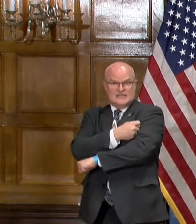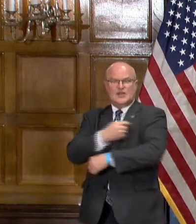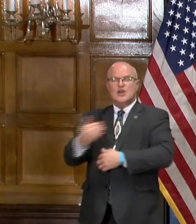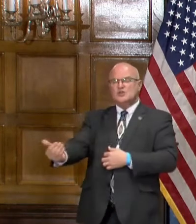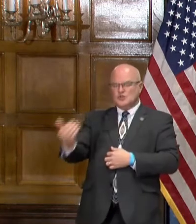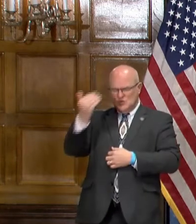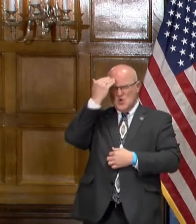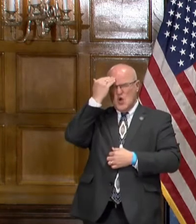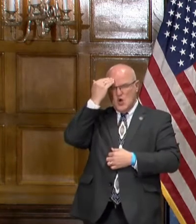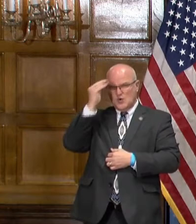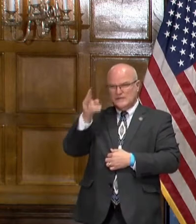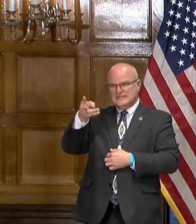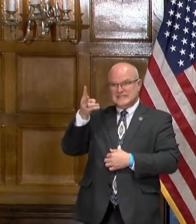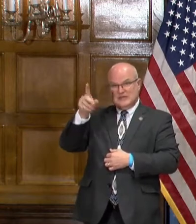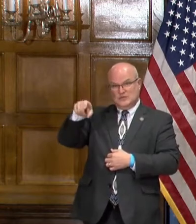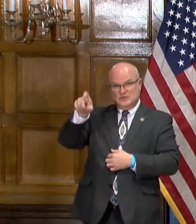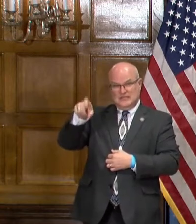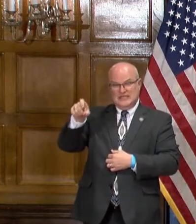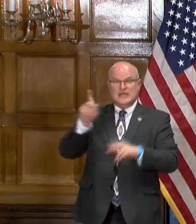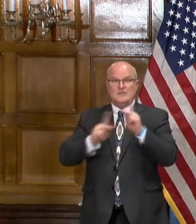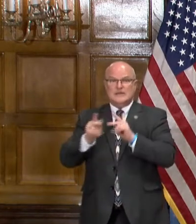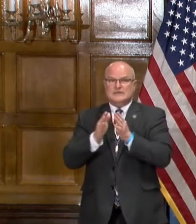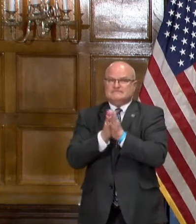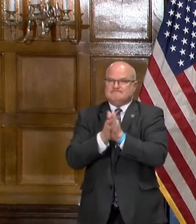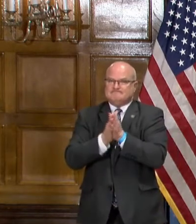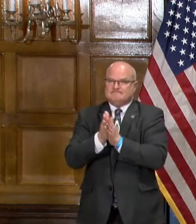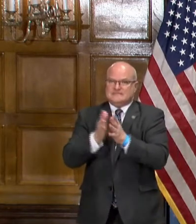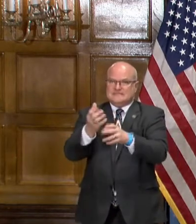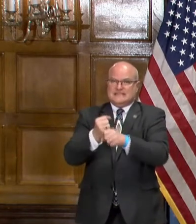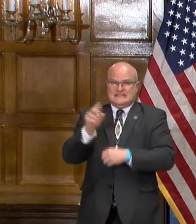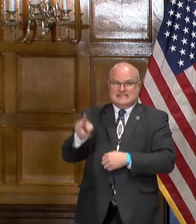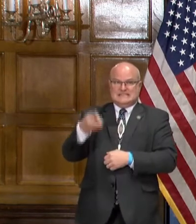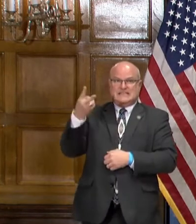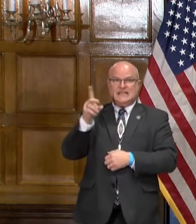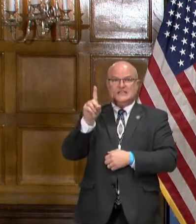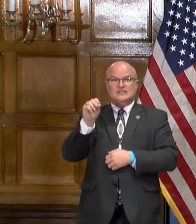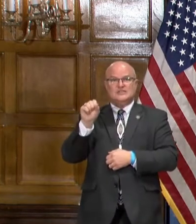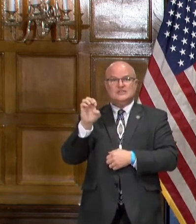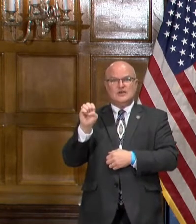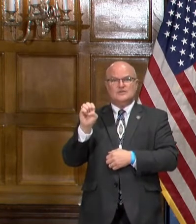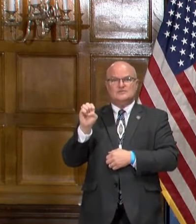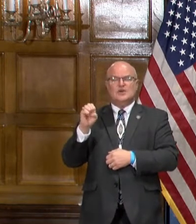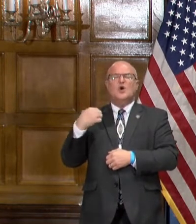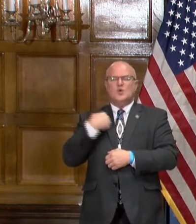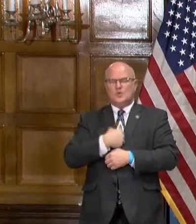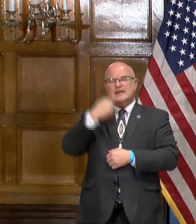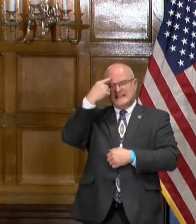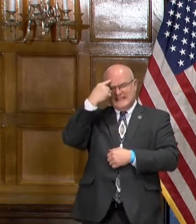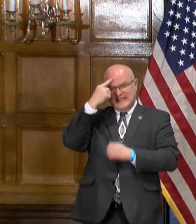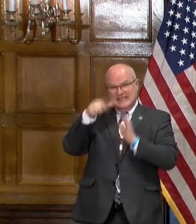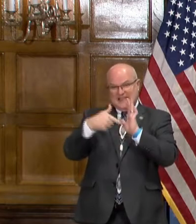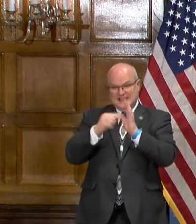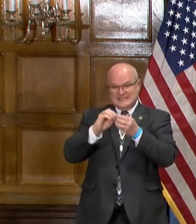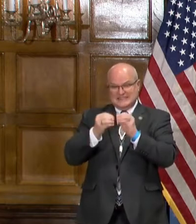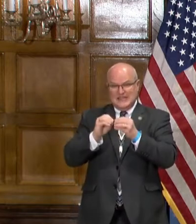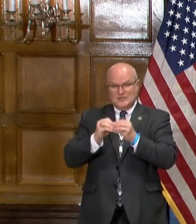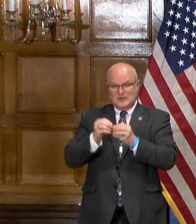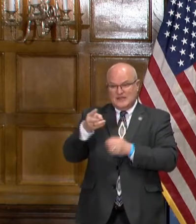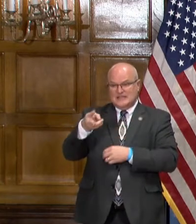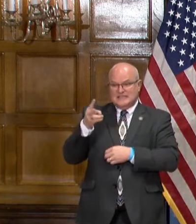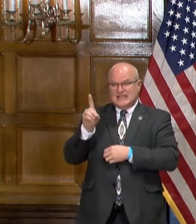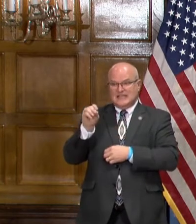you need to get your second dose. People are anxious to get that. So we expect this to be a small segment